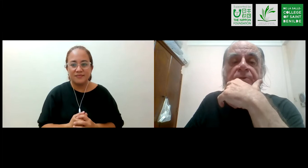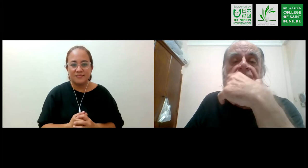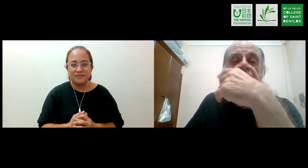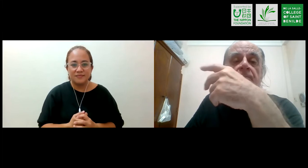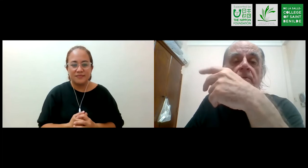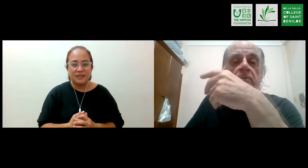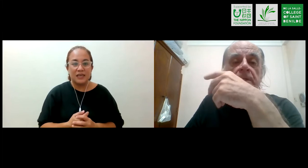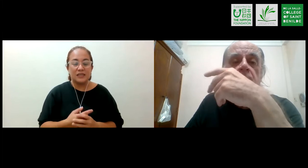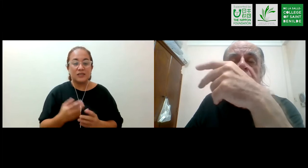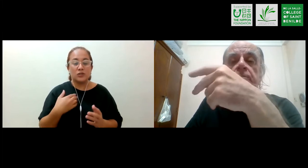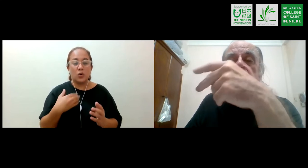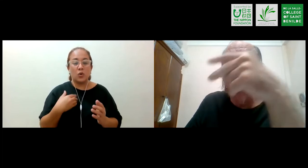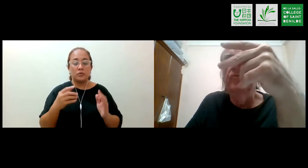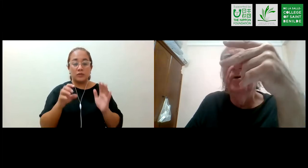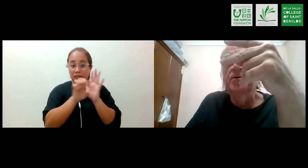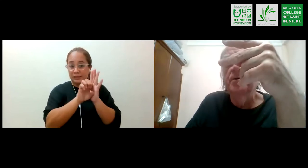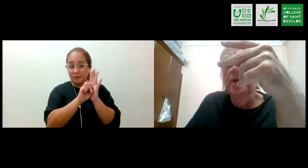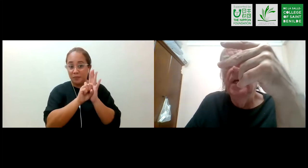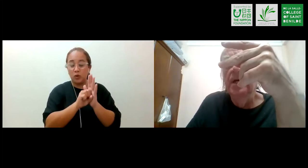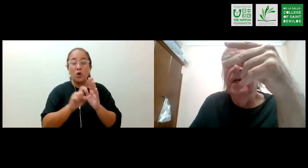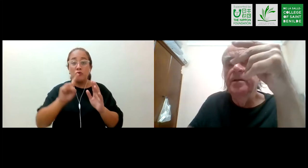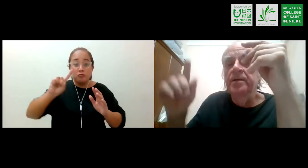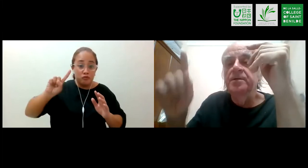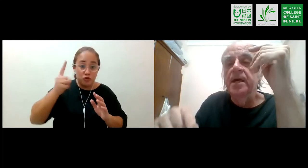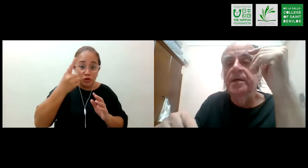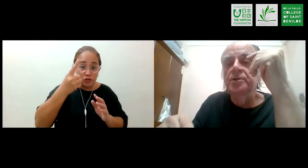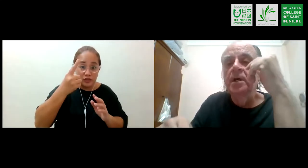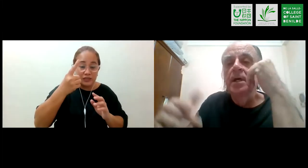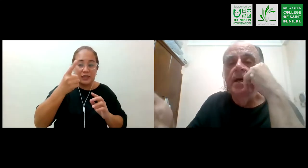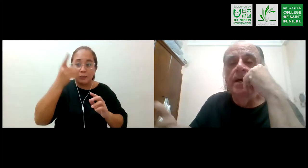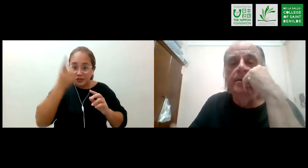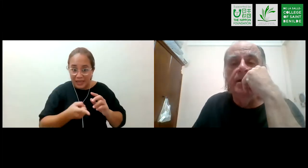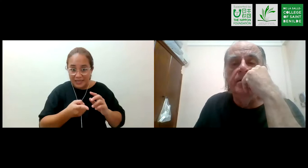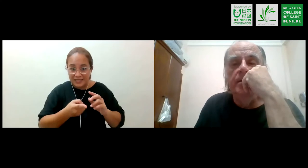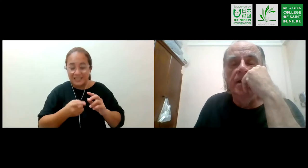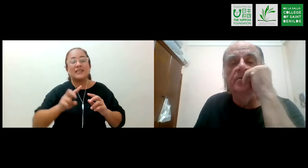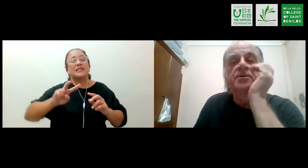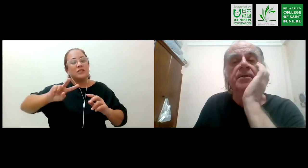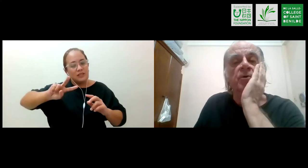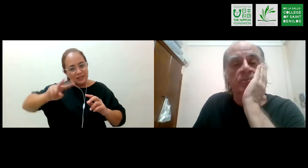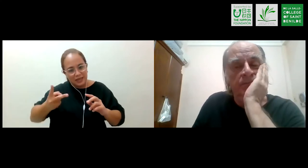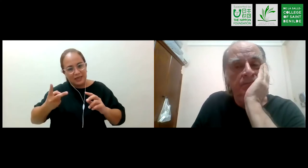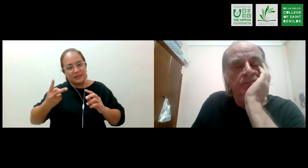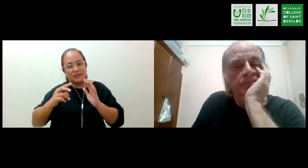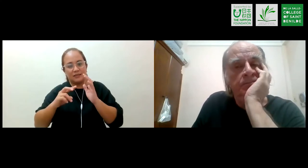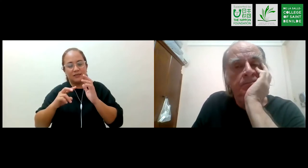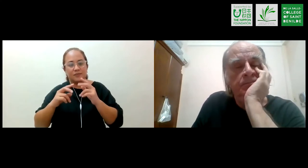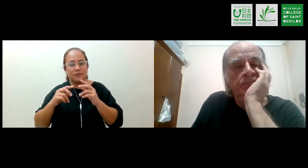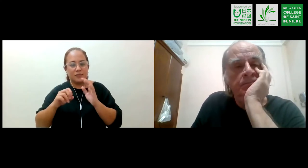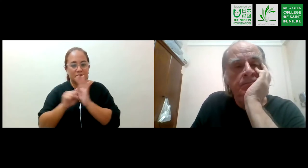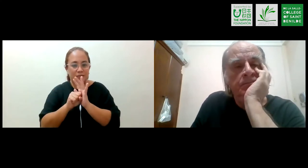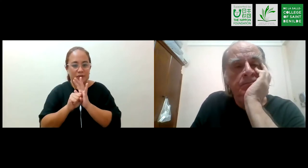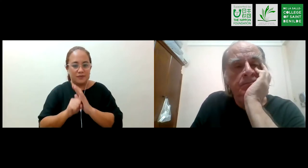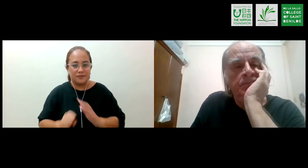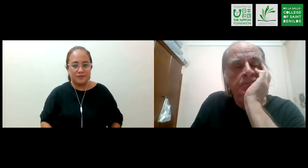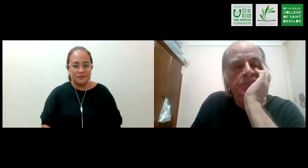So put the symbol that's going to occur first, and then a slash, and then the other symbol.